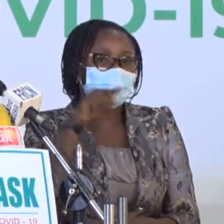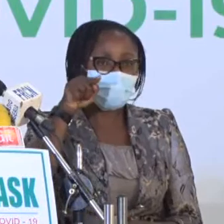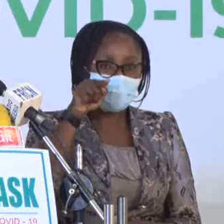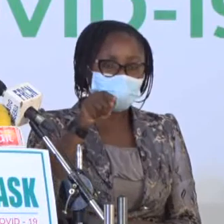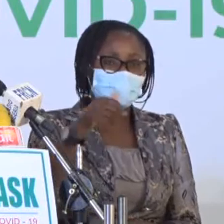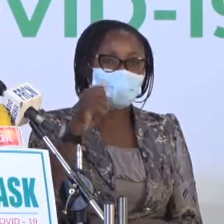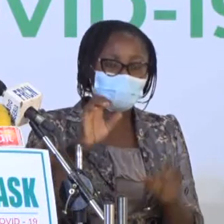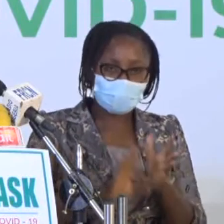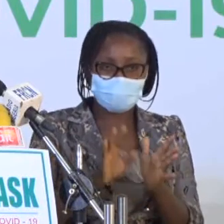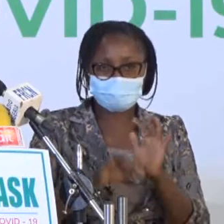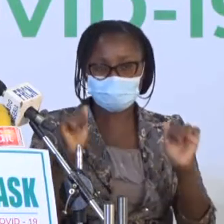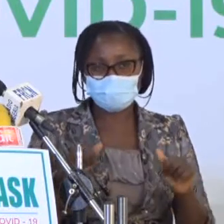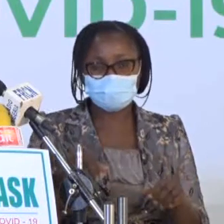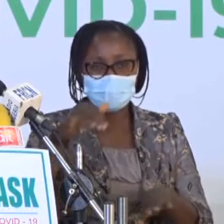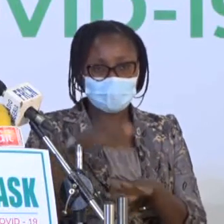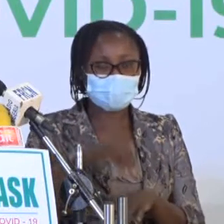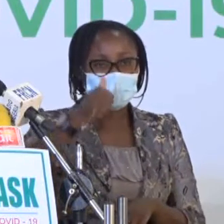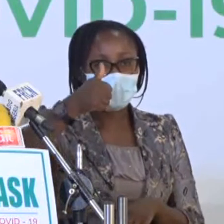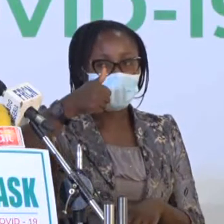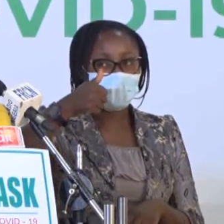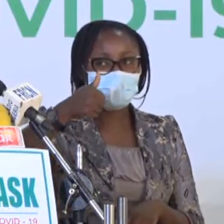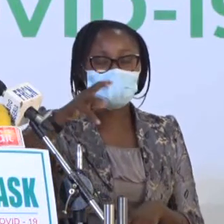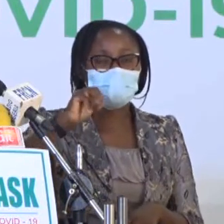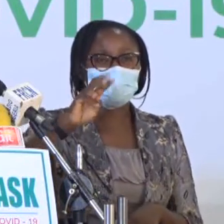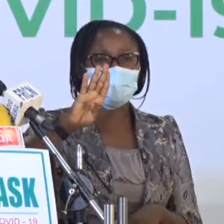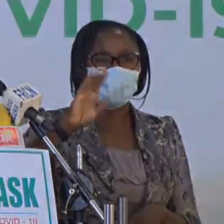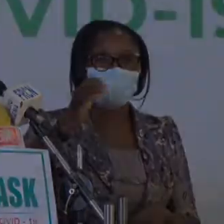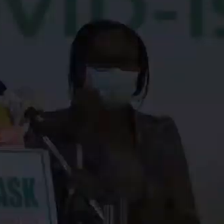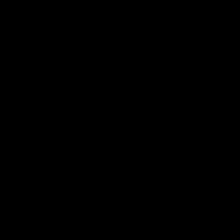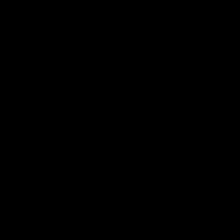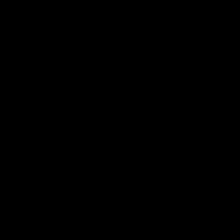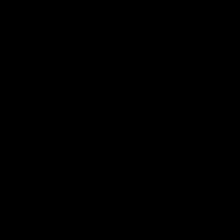vaccine.accountability@nphcda.gov.ng.